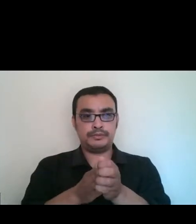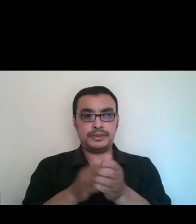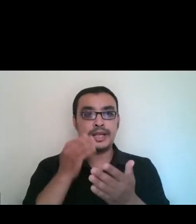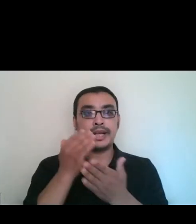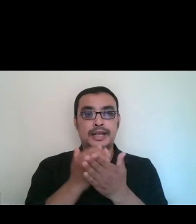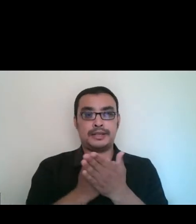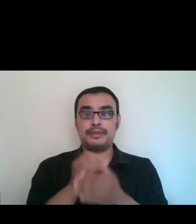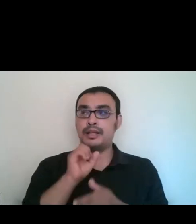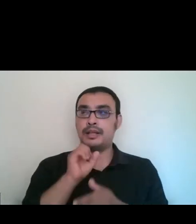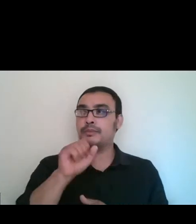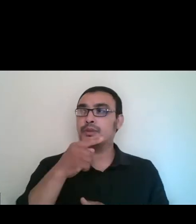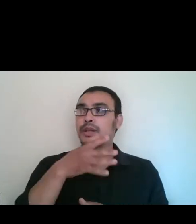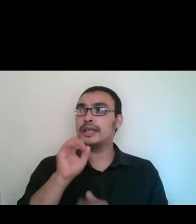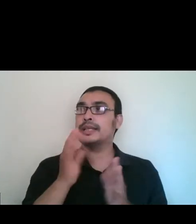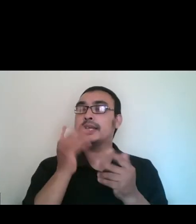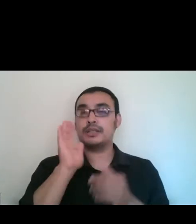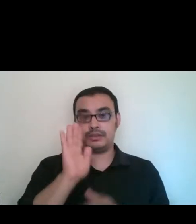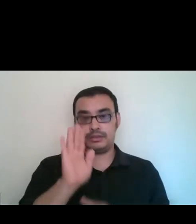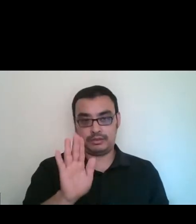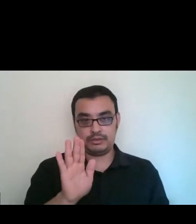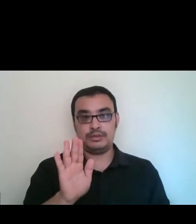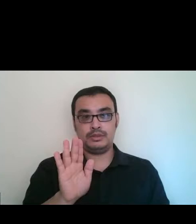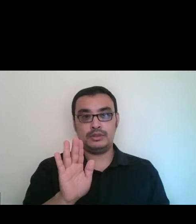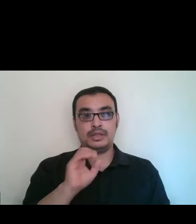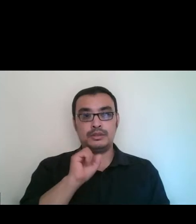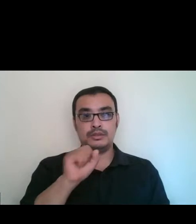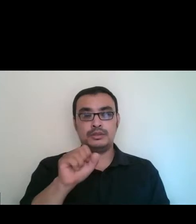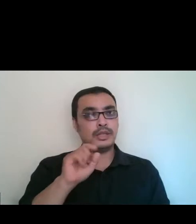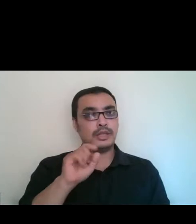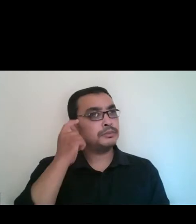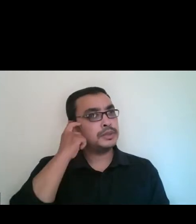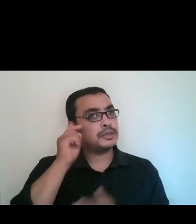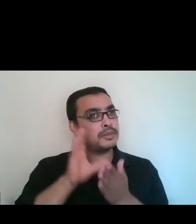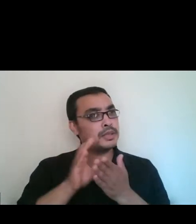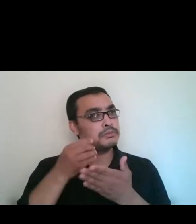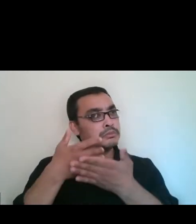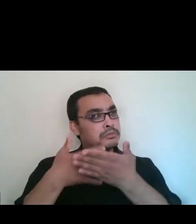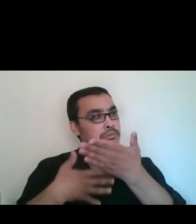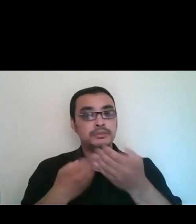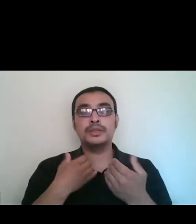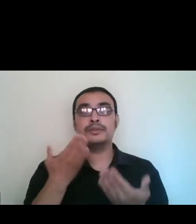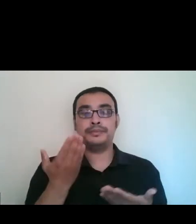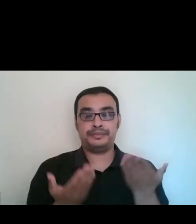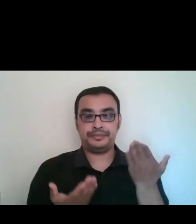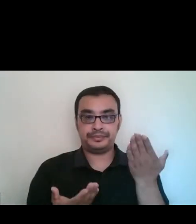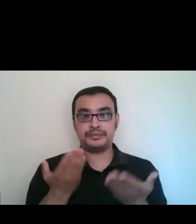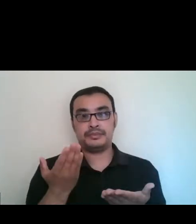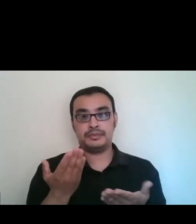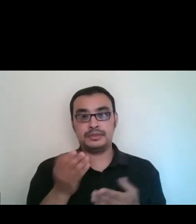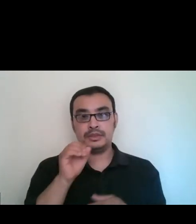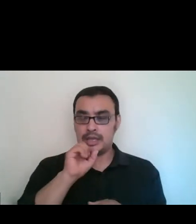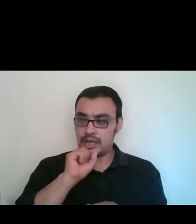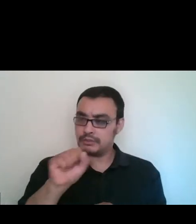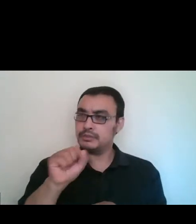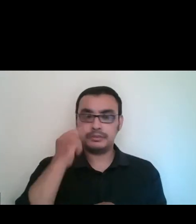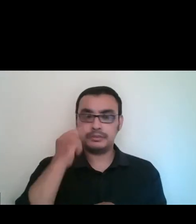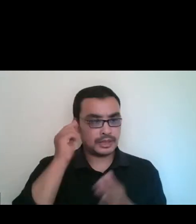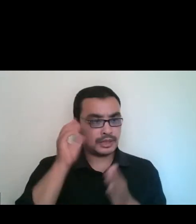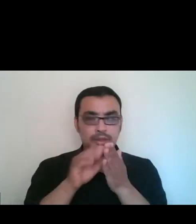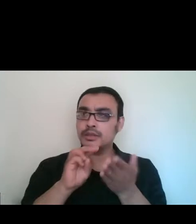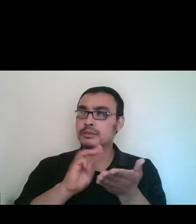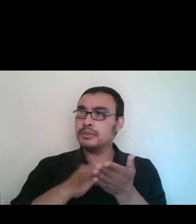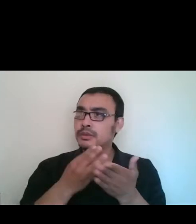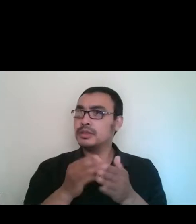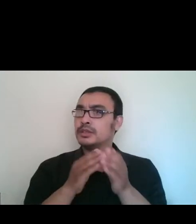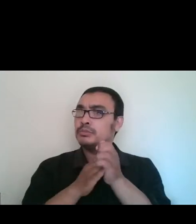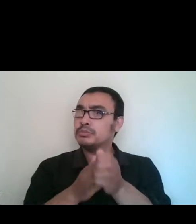to you? I explained it from our point of view as ILC, but we would like to hear from you. What does it mean from your